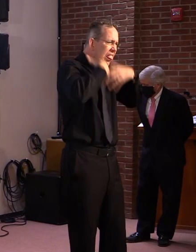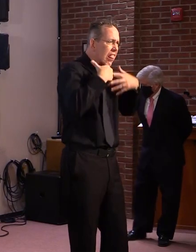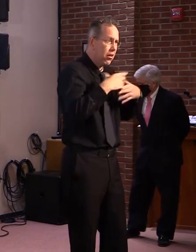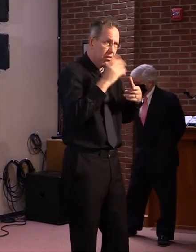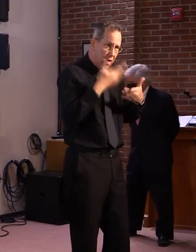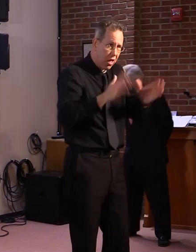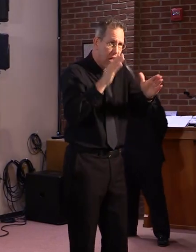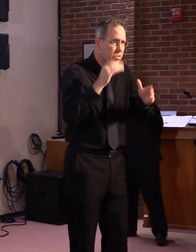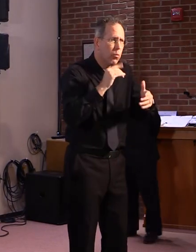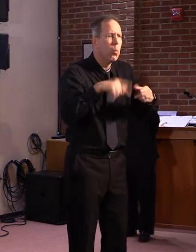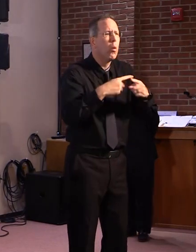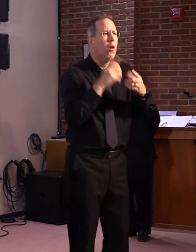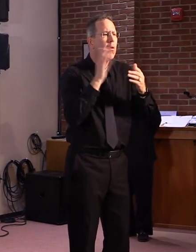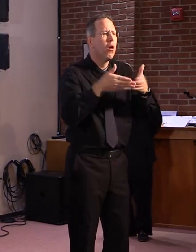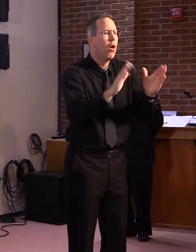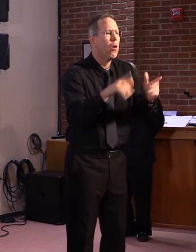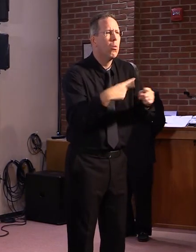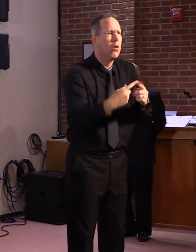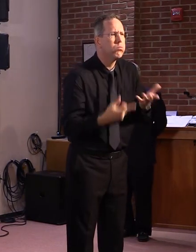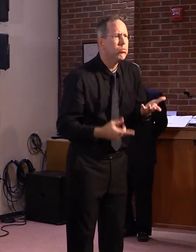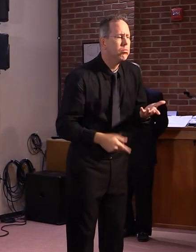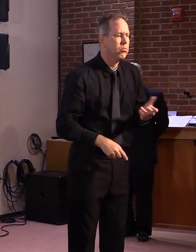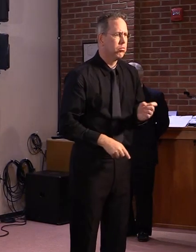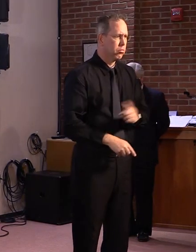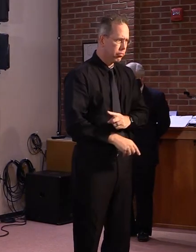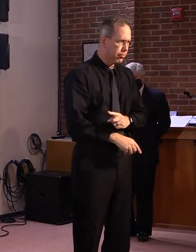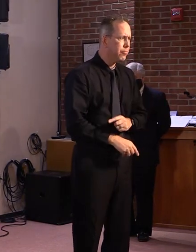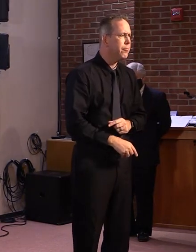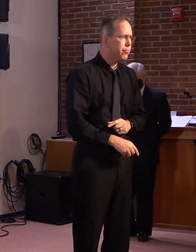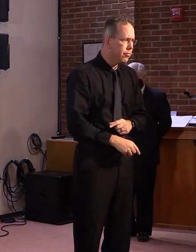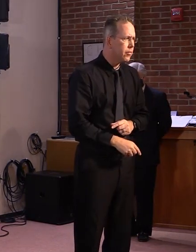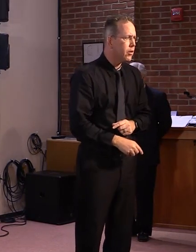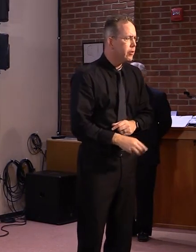indoor close contact,